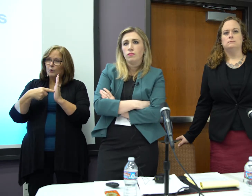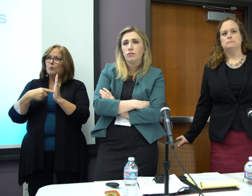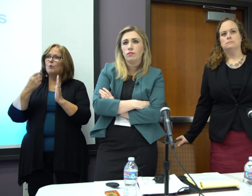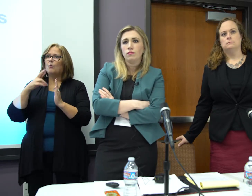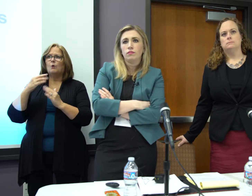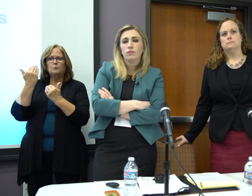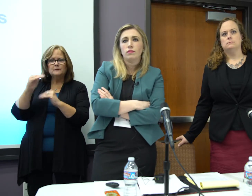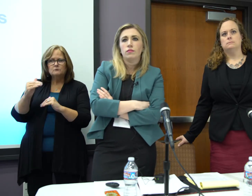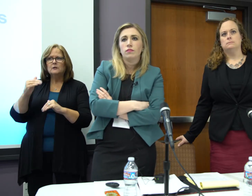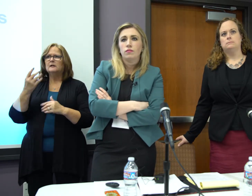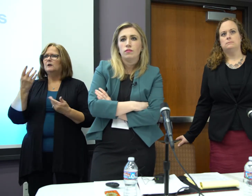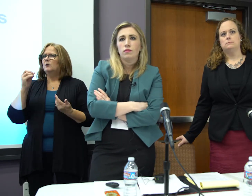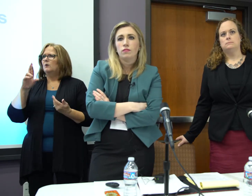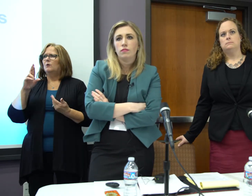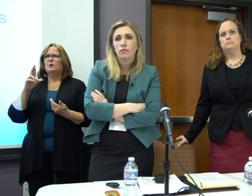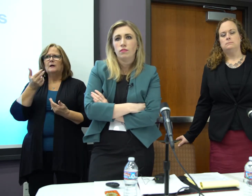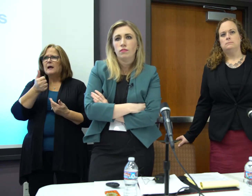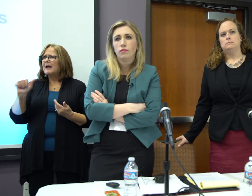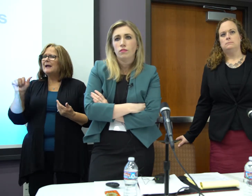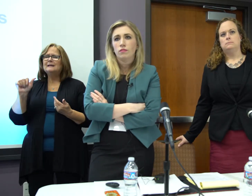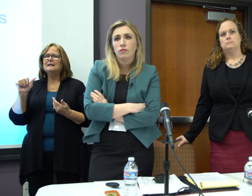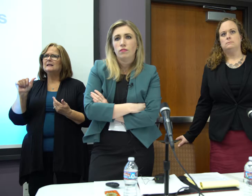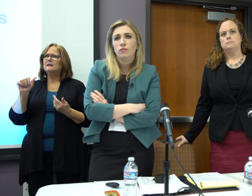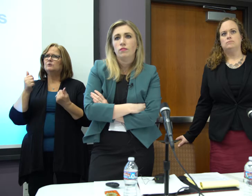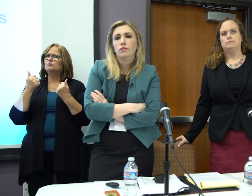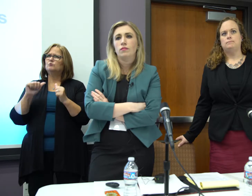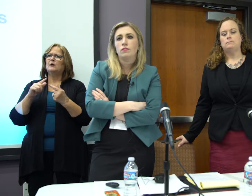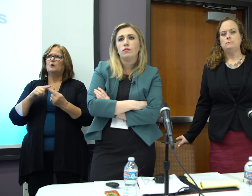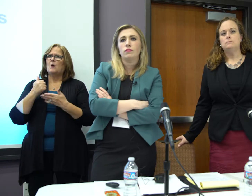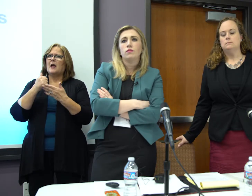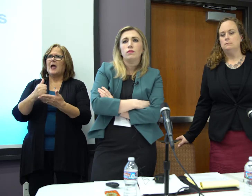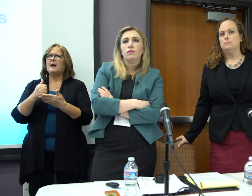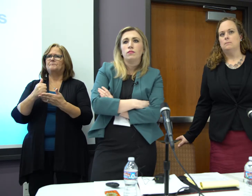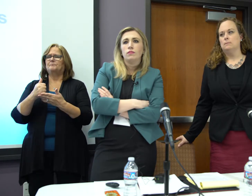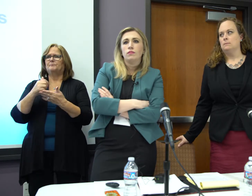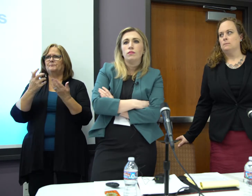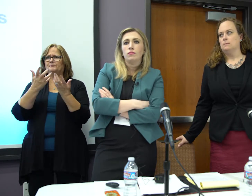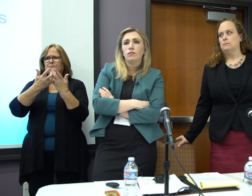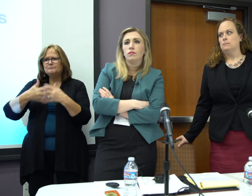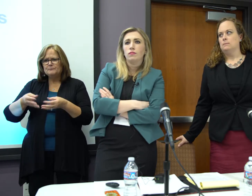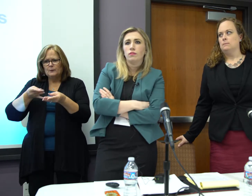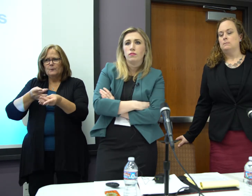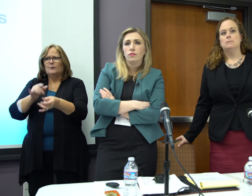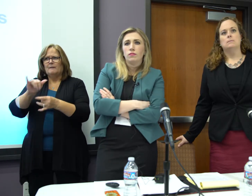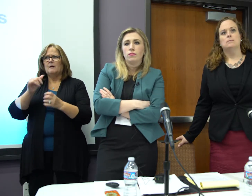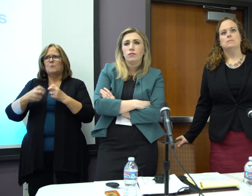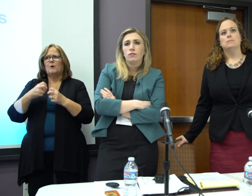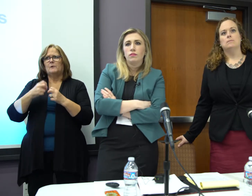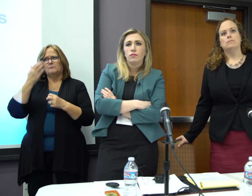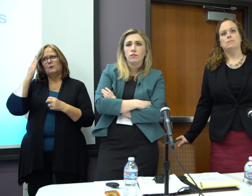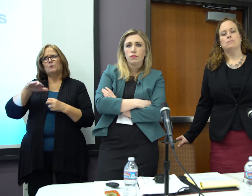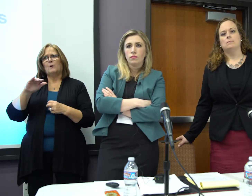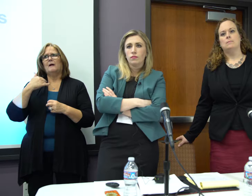there restrictions? Are there anything to try to, you know, help that problem that might exist when it's a